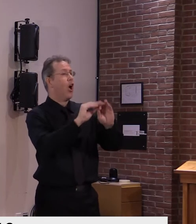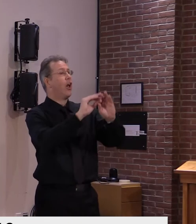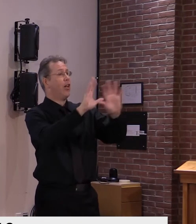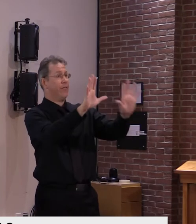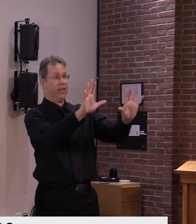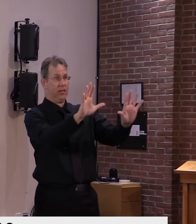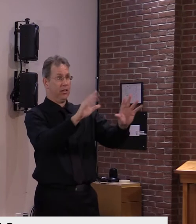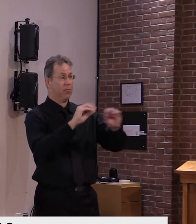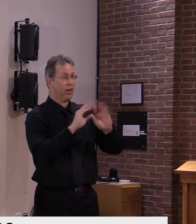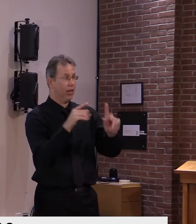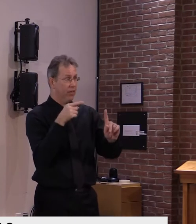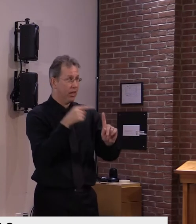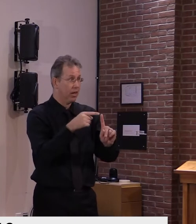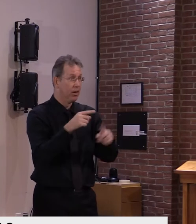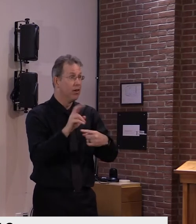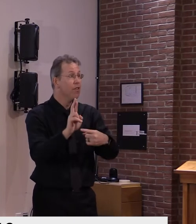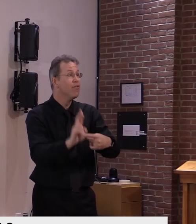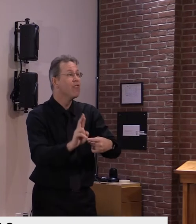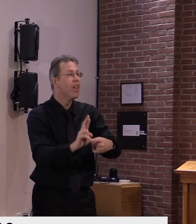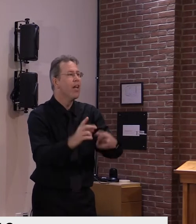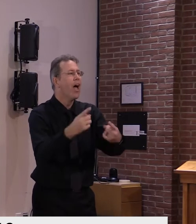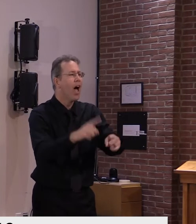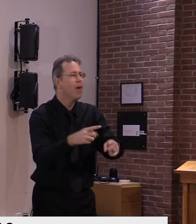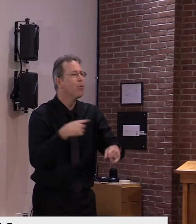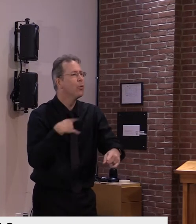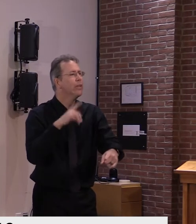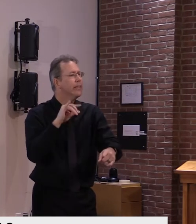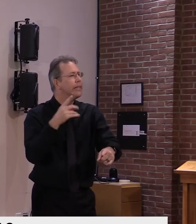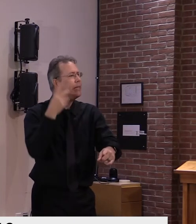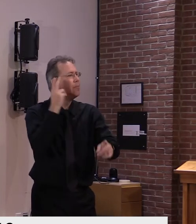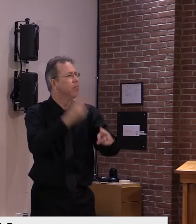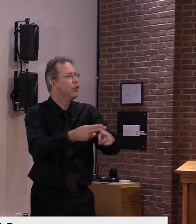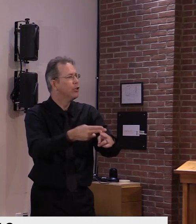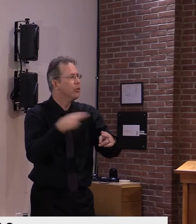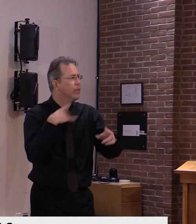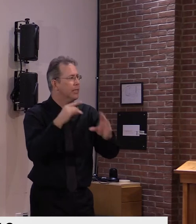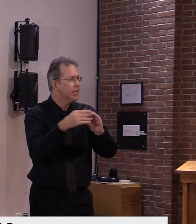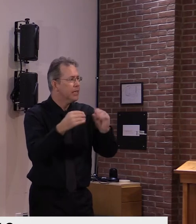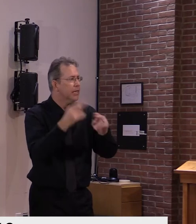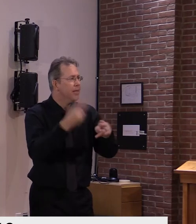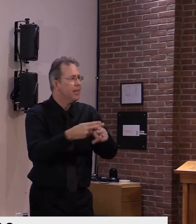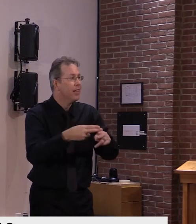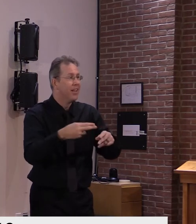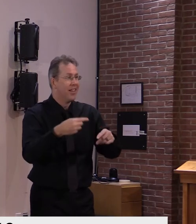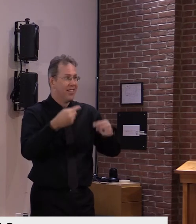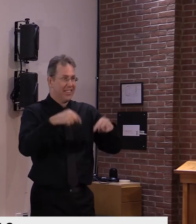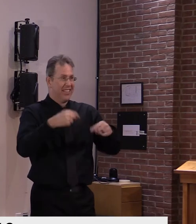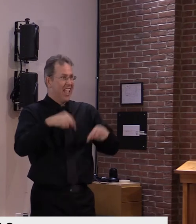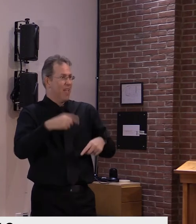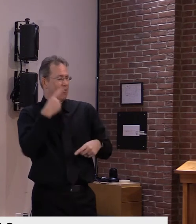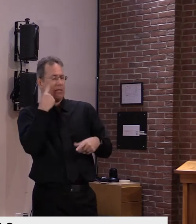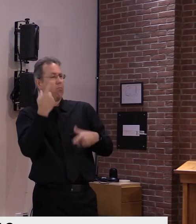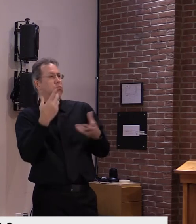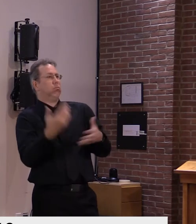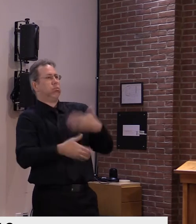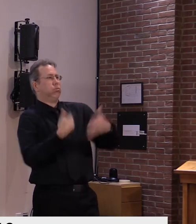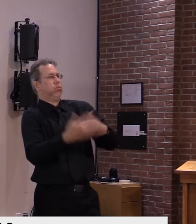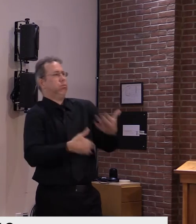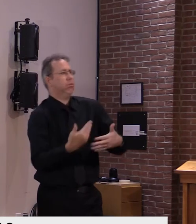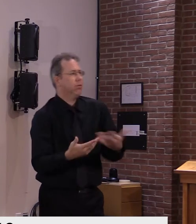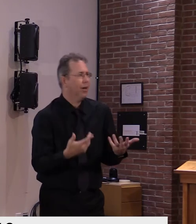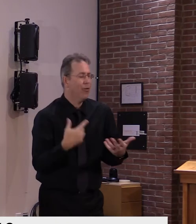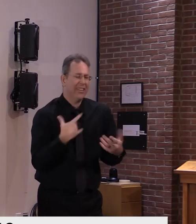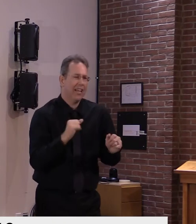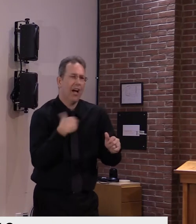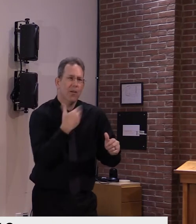spread and he did, but it was in response to a media member's question, specifically asking about the Rutland facility.